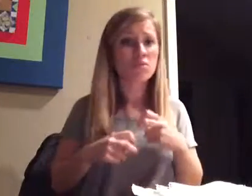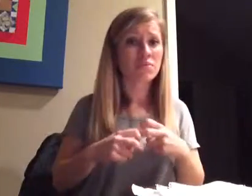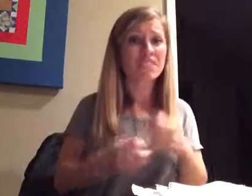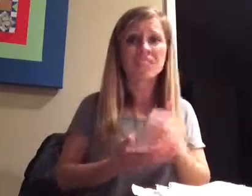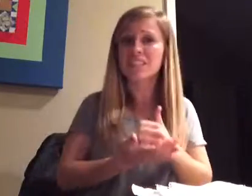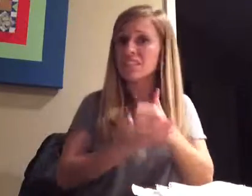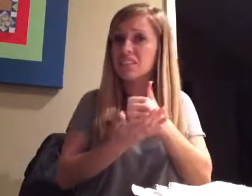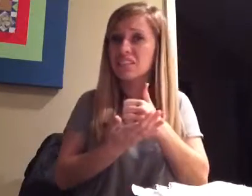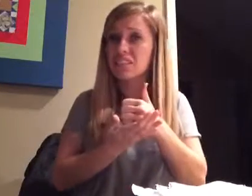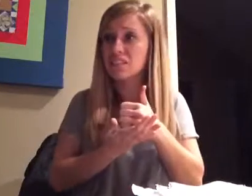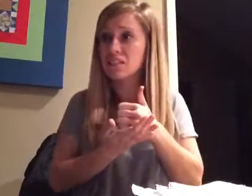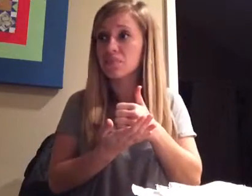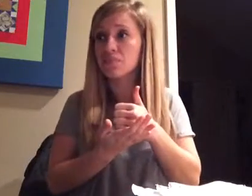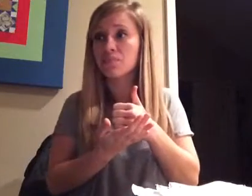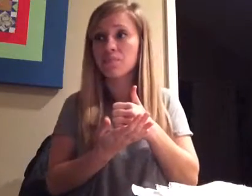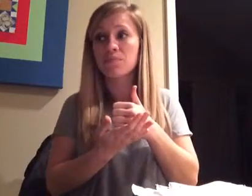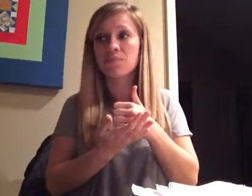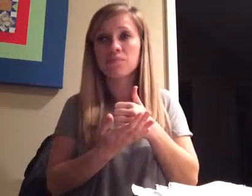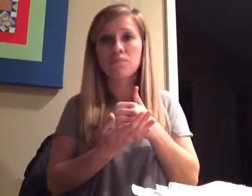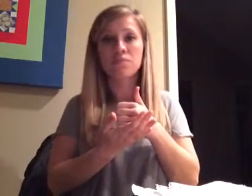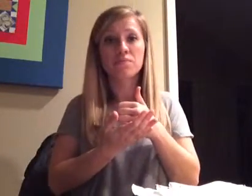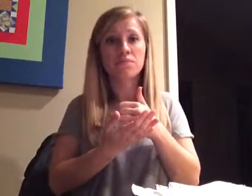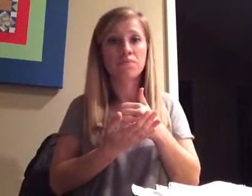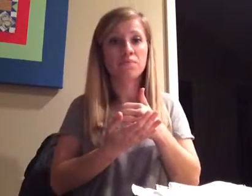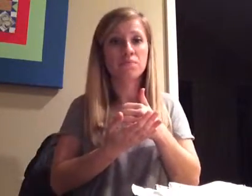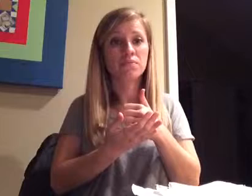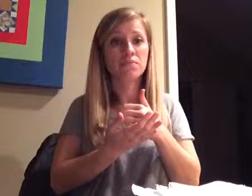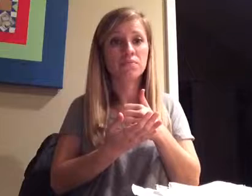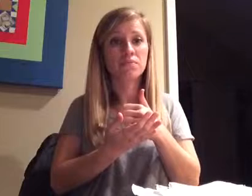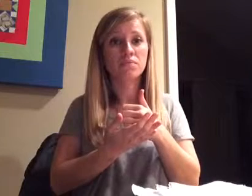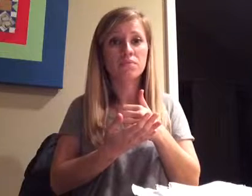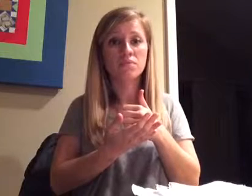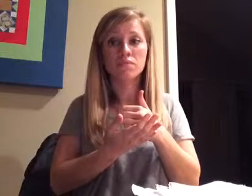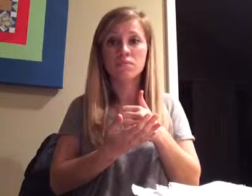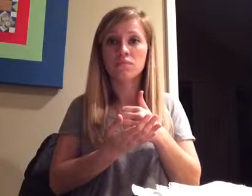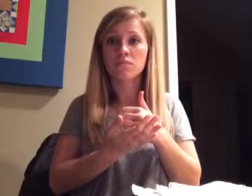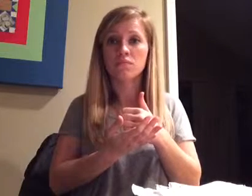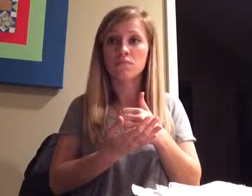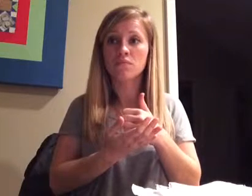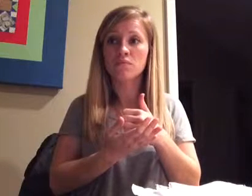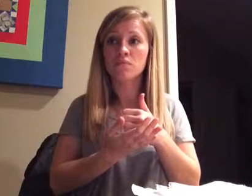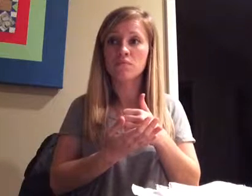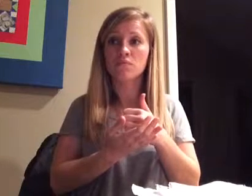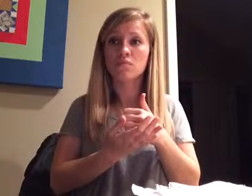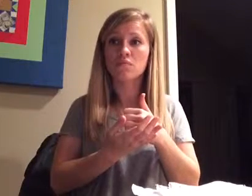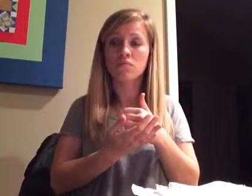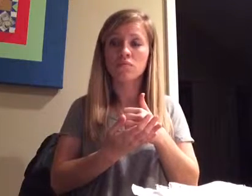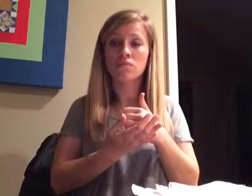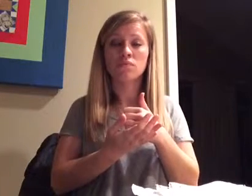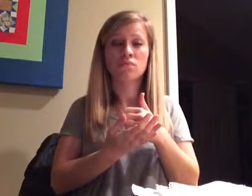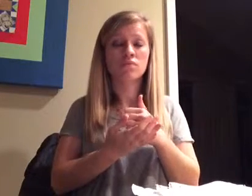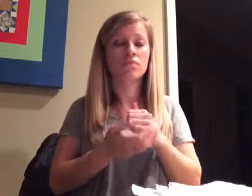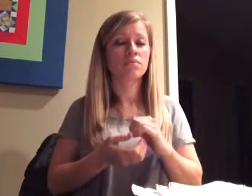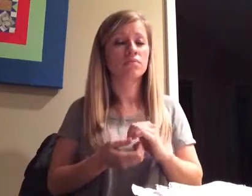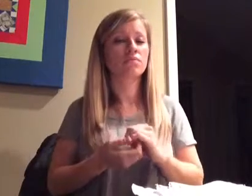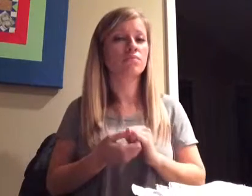You can help build a society where the demands of morality and the